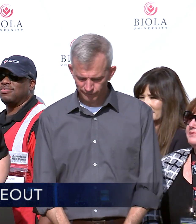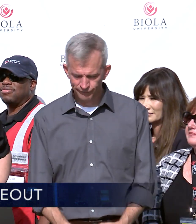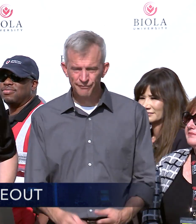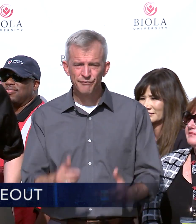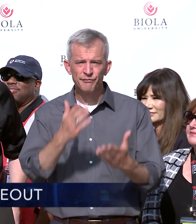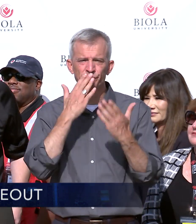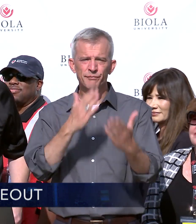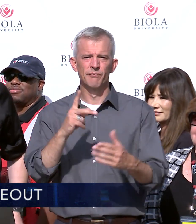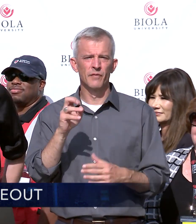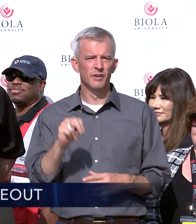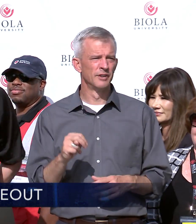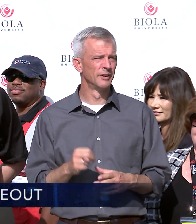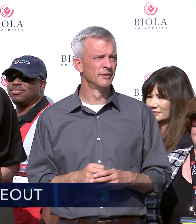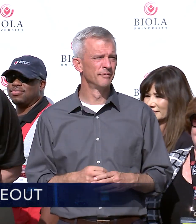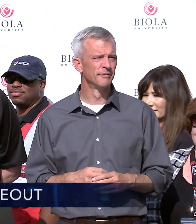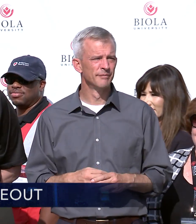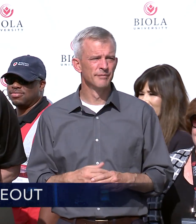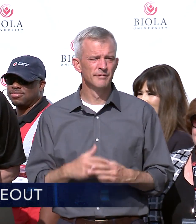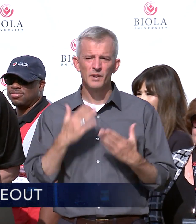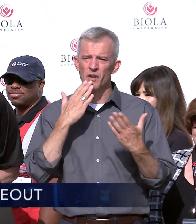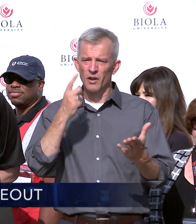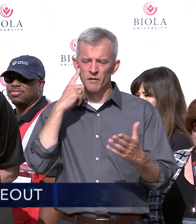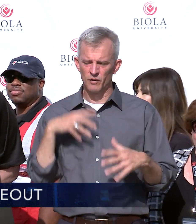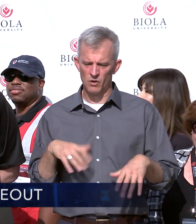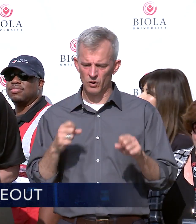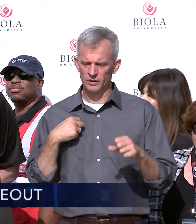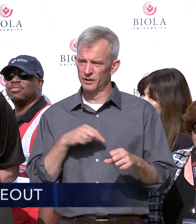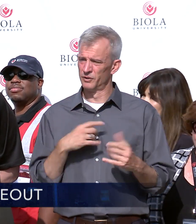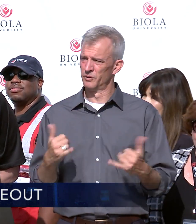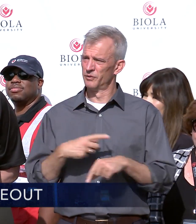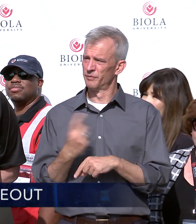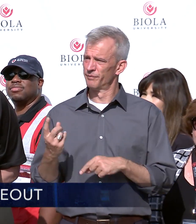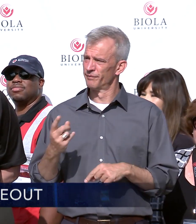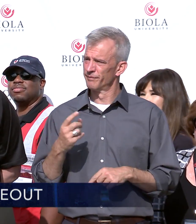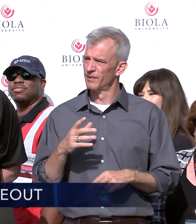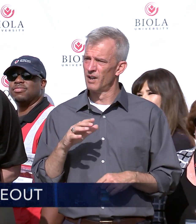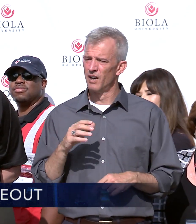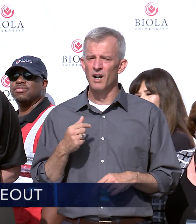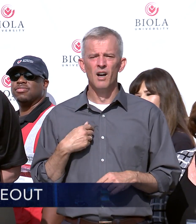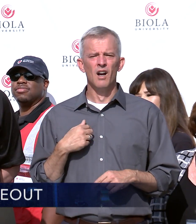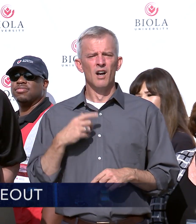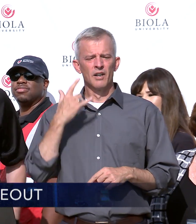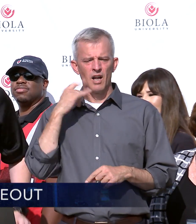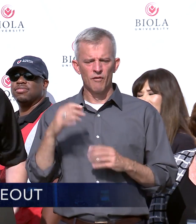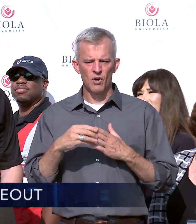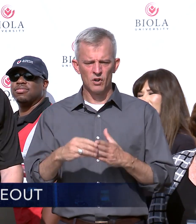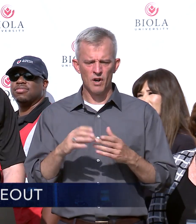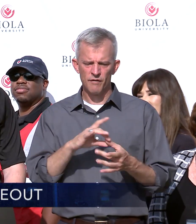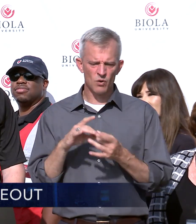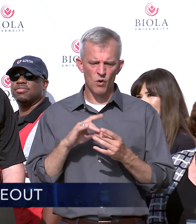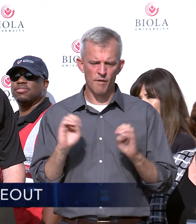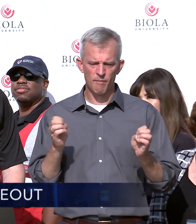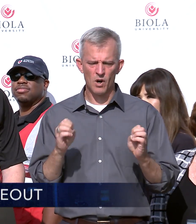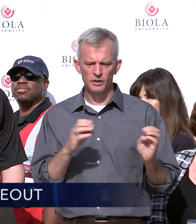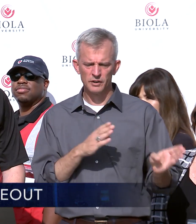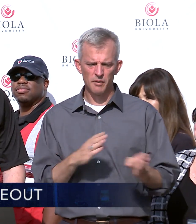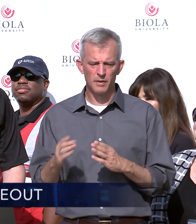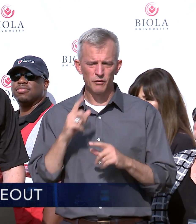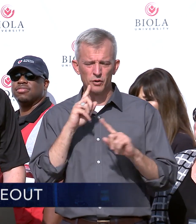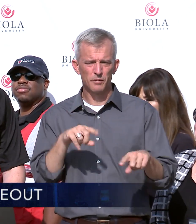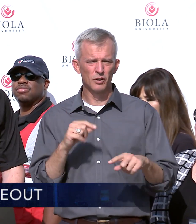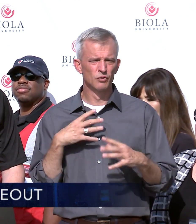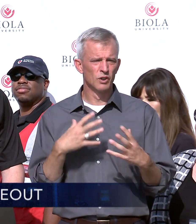Thank you, Ken. Thank you for having us here today. Good morning. As California's lead in the coordination of emergency planning, response, and